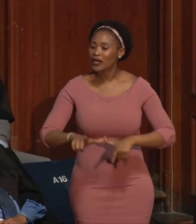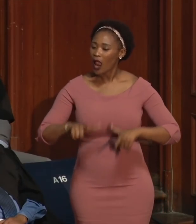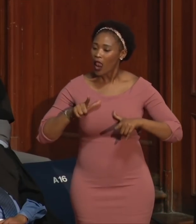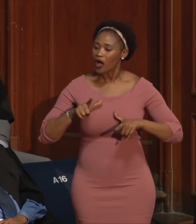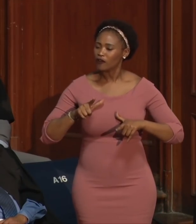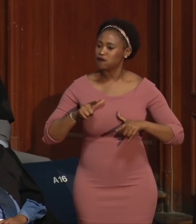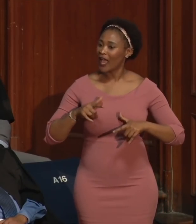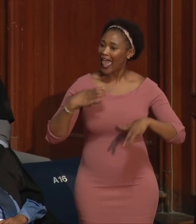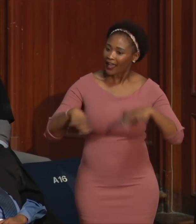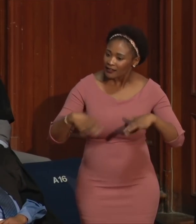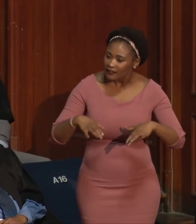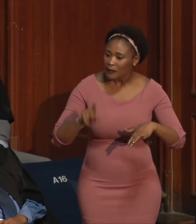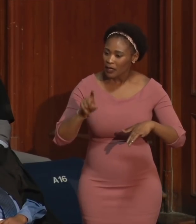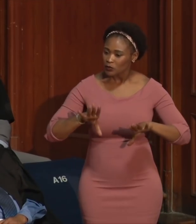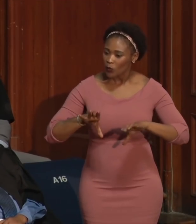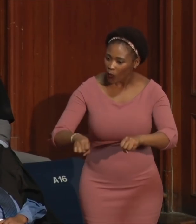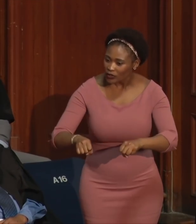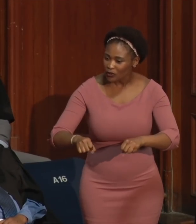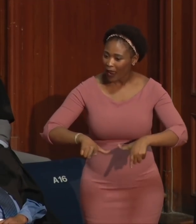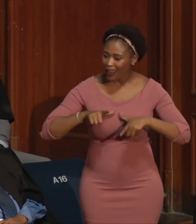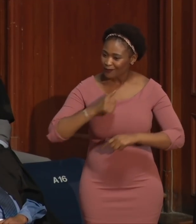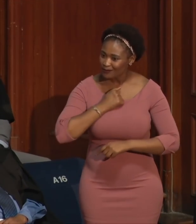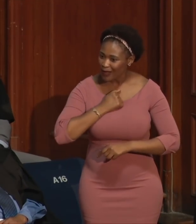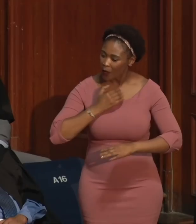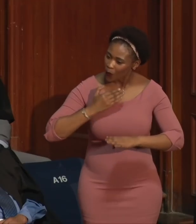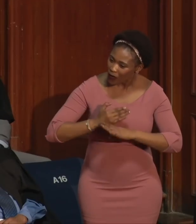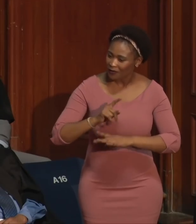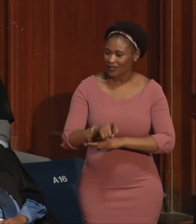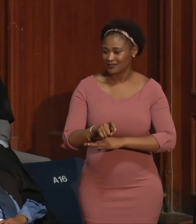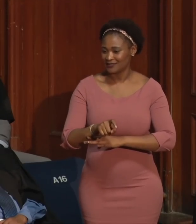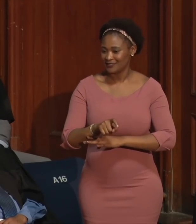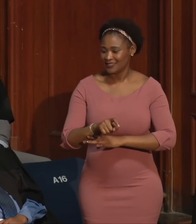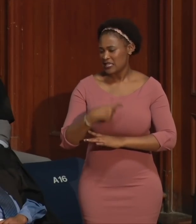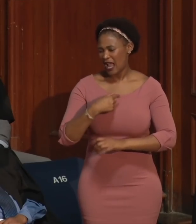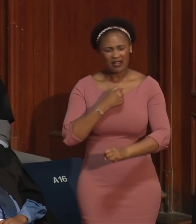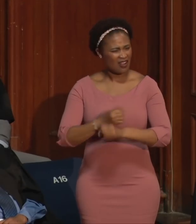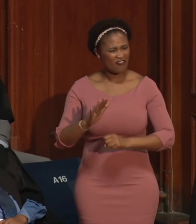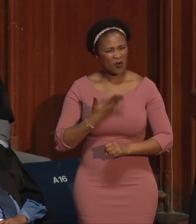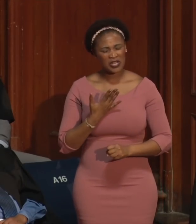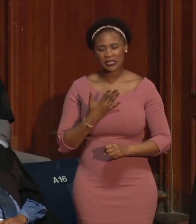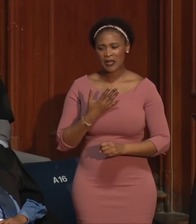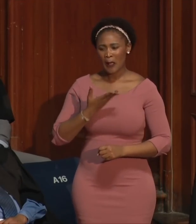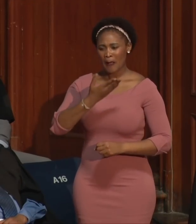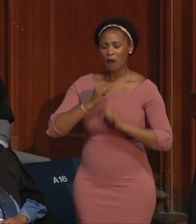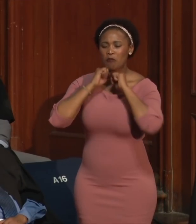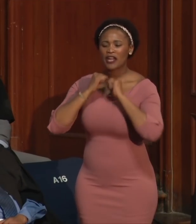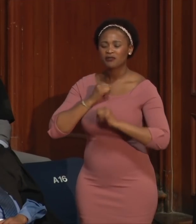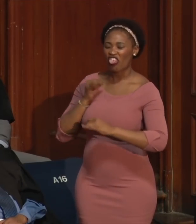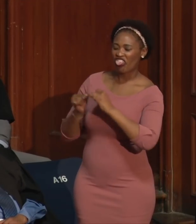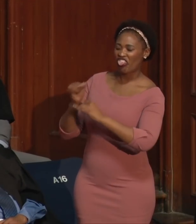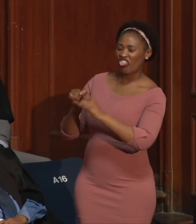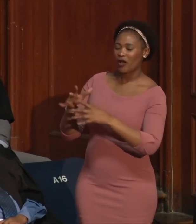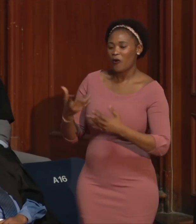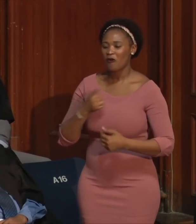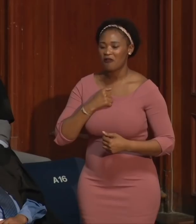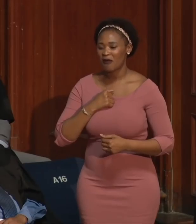deliberately, to take ownership of making my life work. I could no longer keep blaming my parents for my